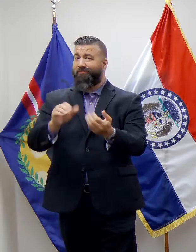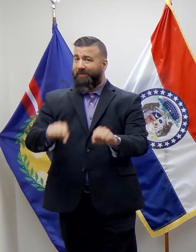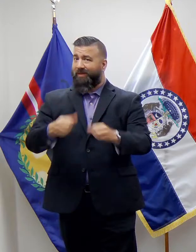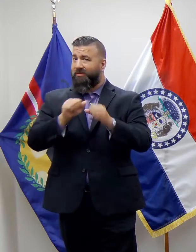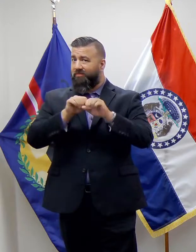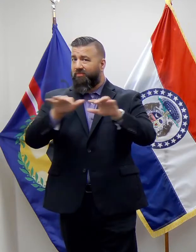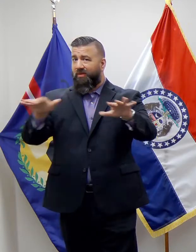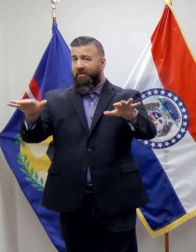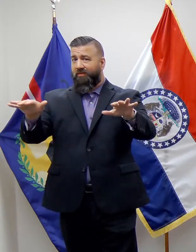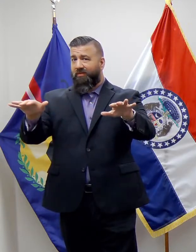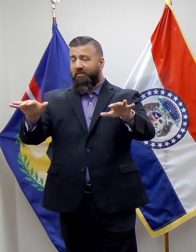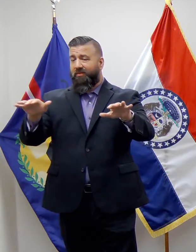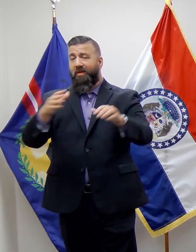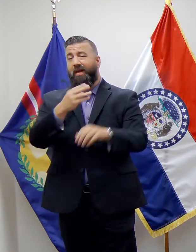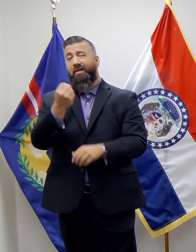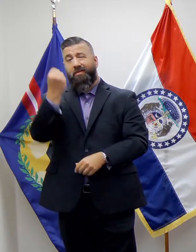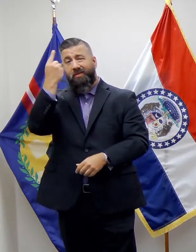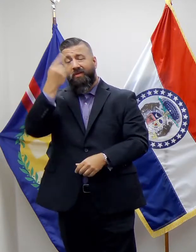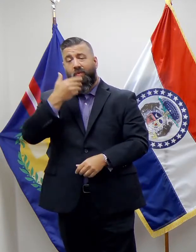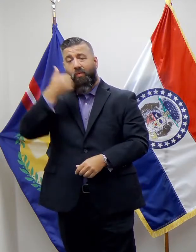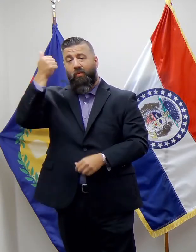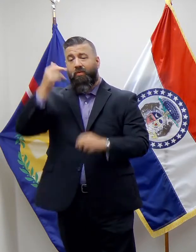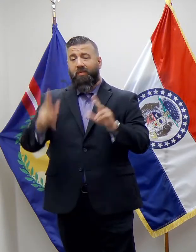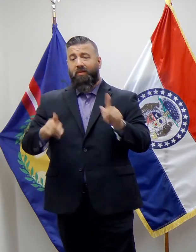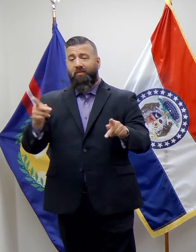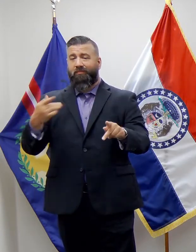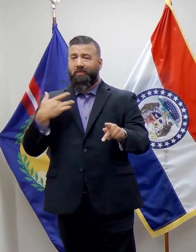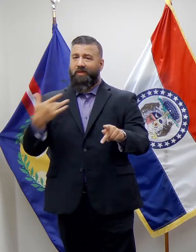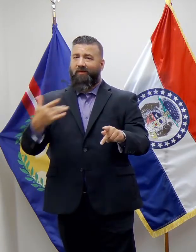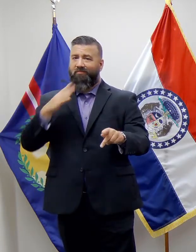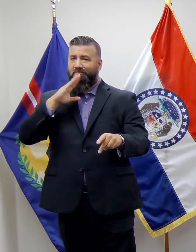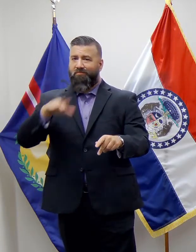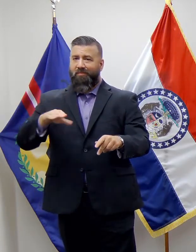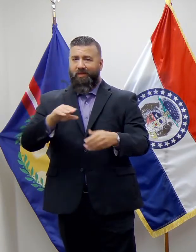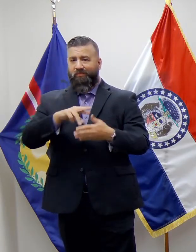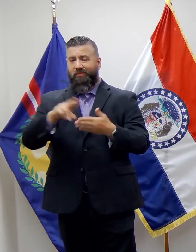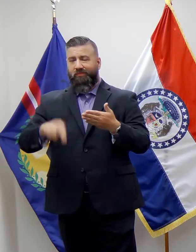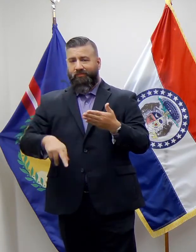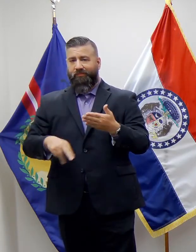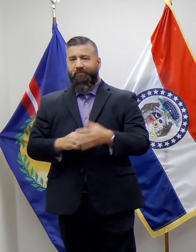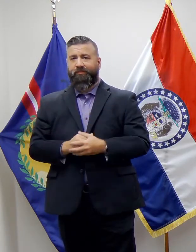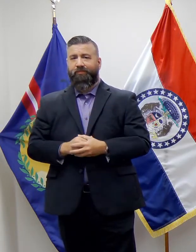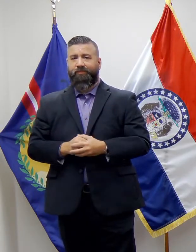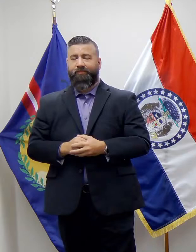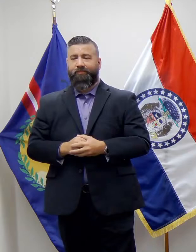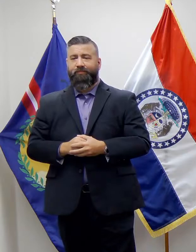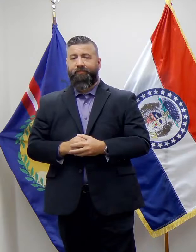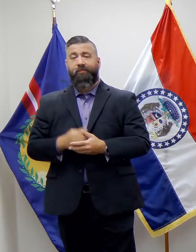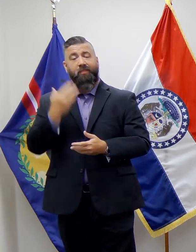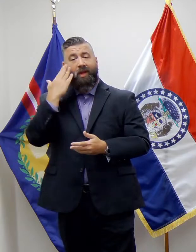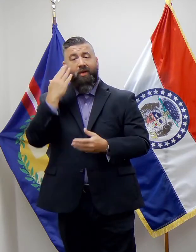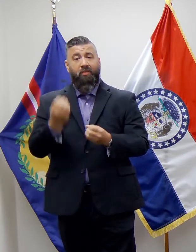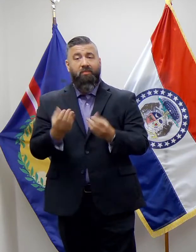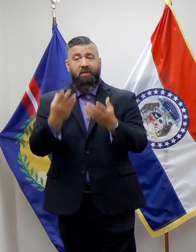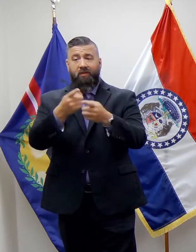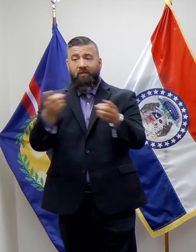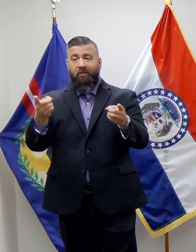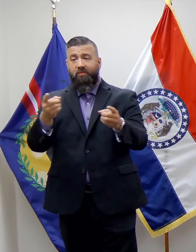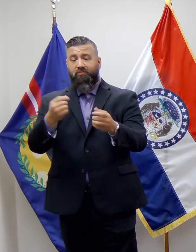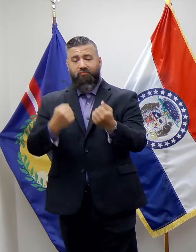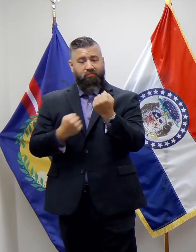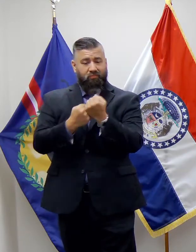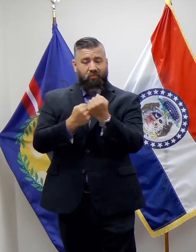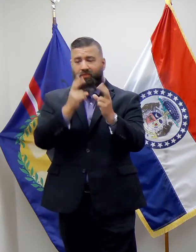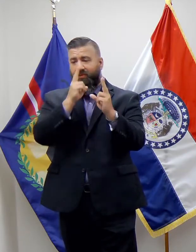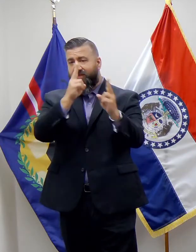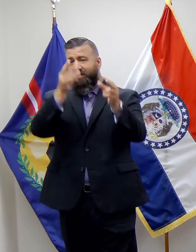unvaccinated, and it's older people who most commonly have poorer outcomes. I know that many of you support and respect the